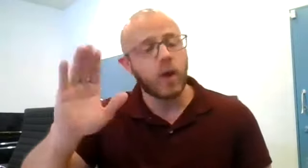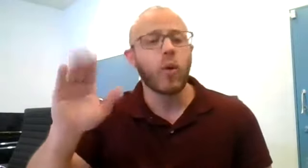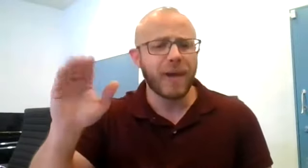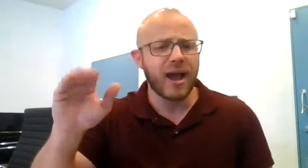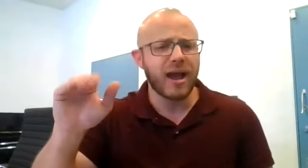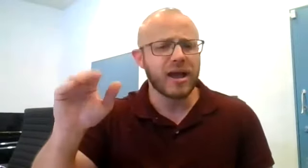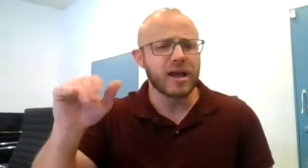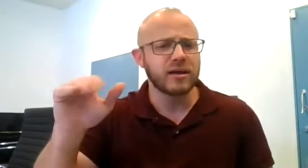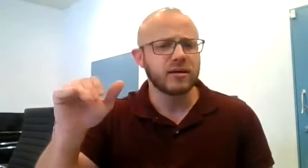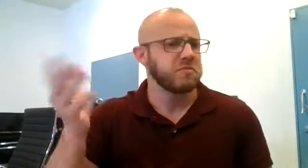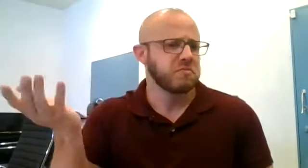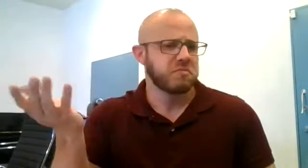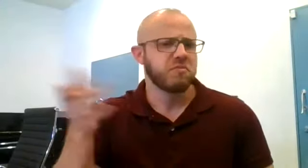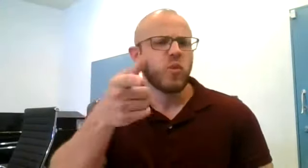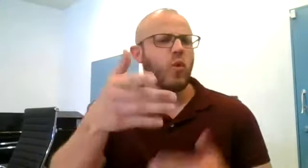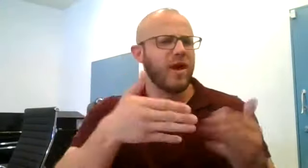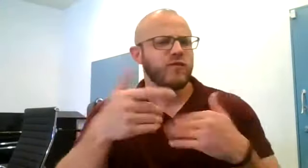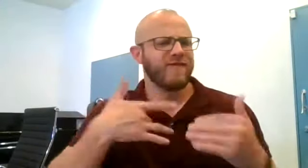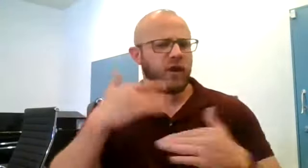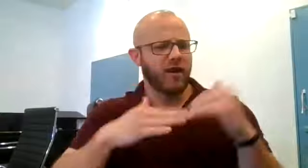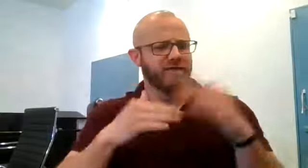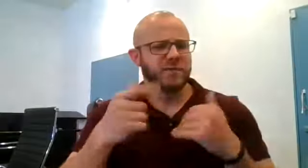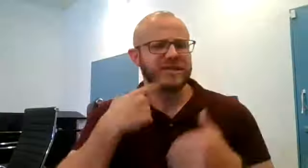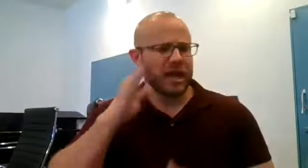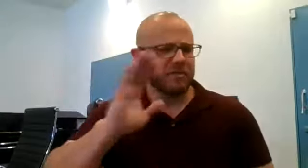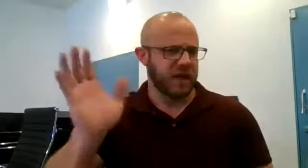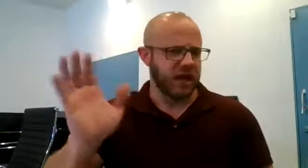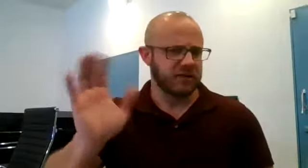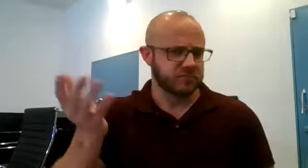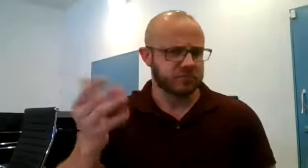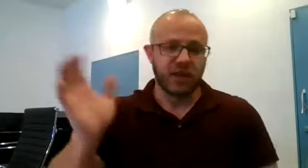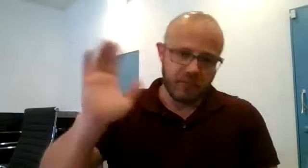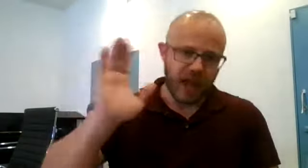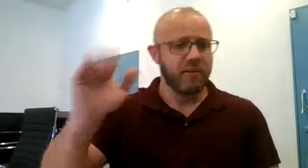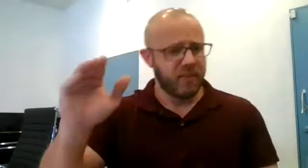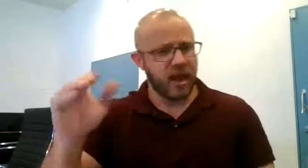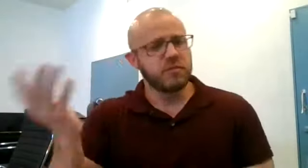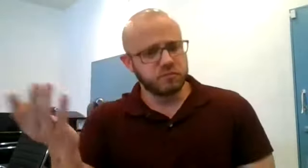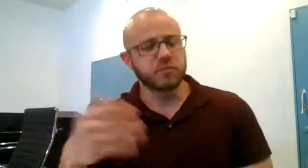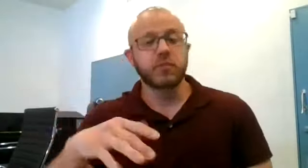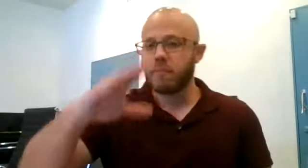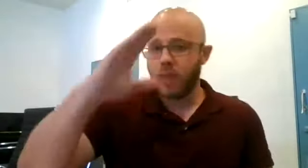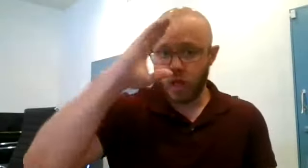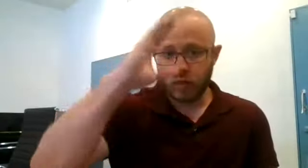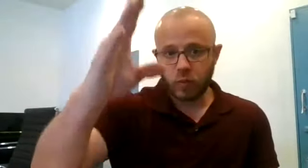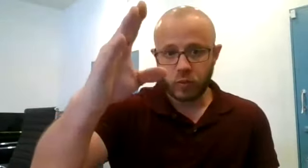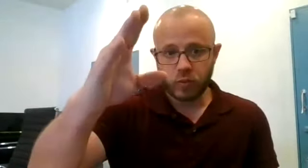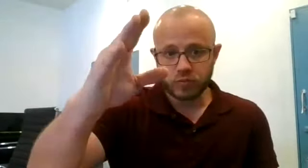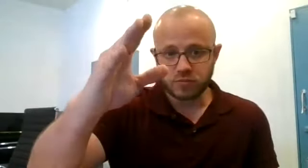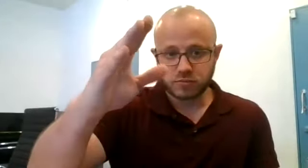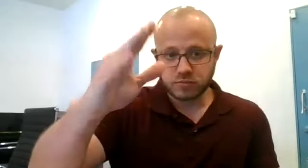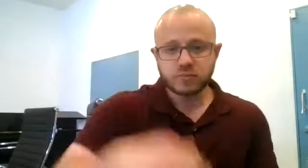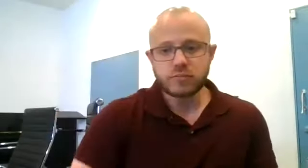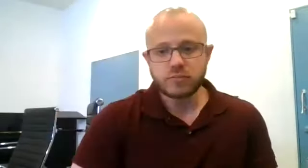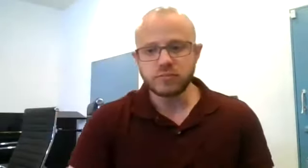bye, or bye, either way, whatever you feel comfortable with saying, bye, or bye, but this is hello.